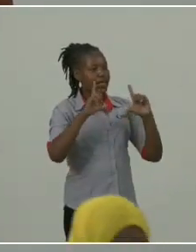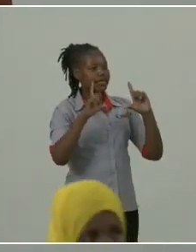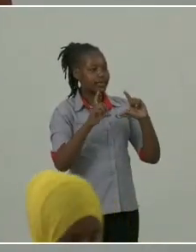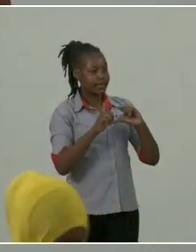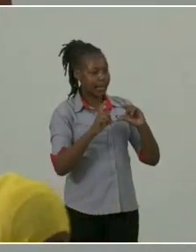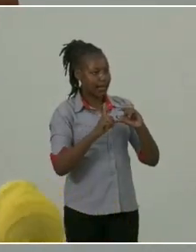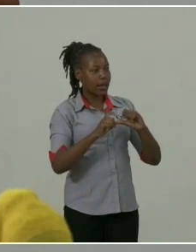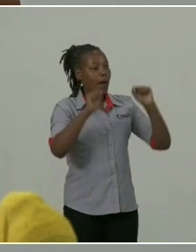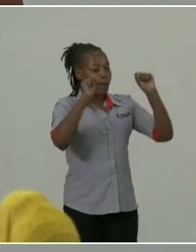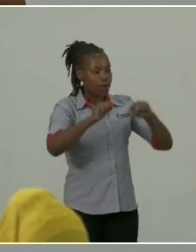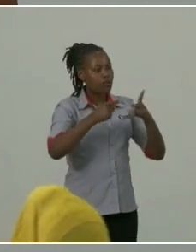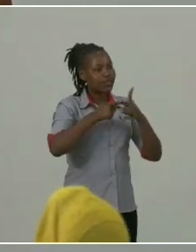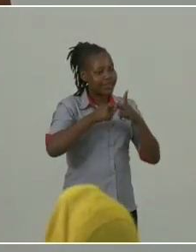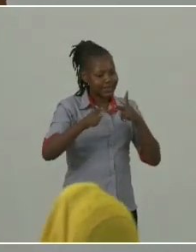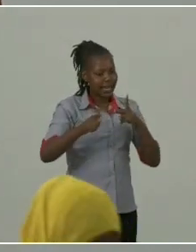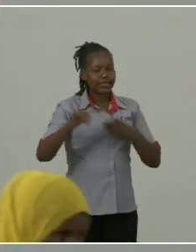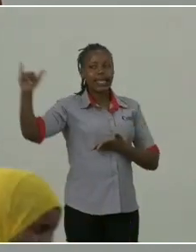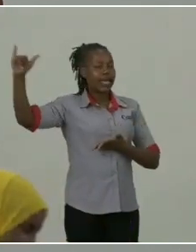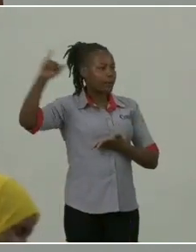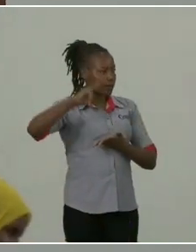you can start your importation process.